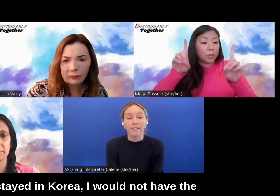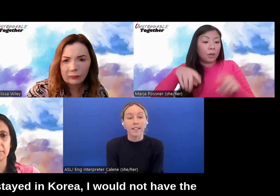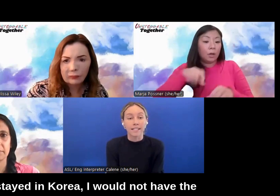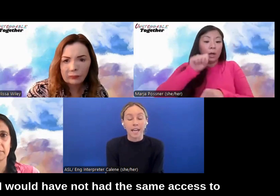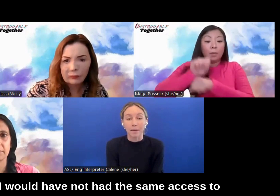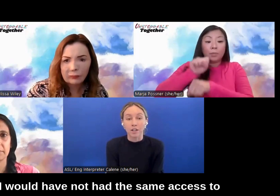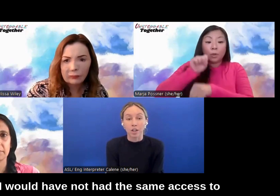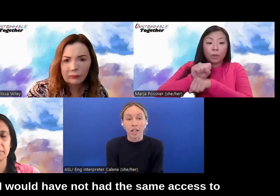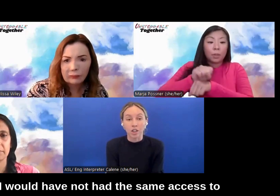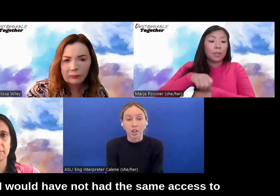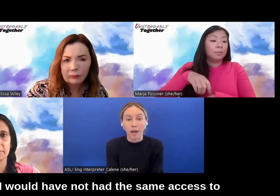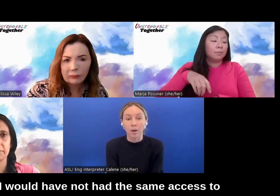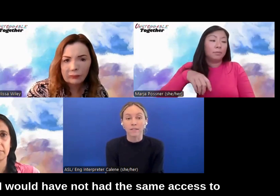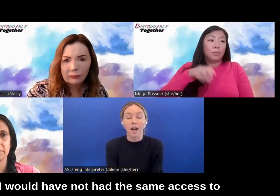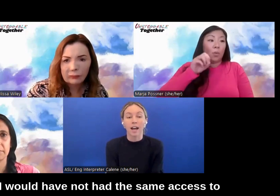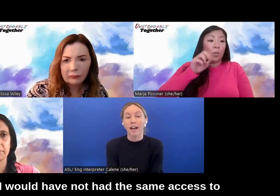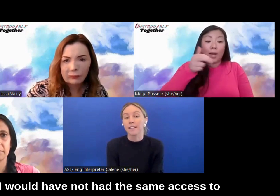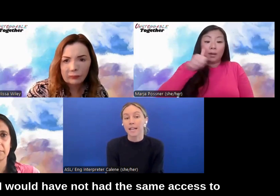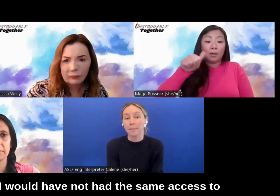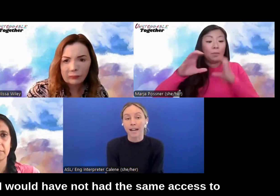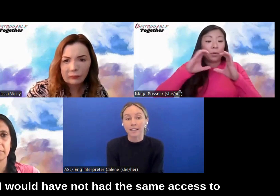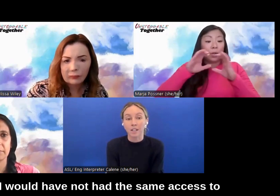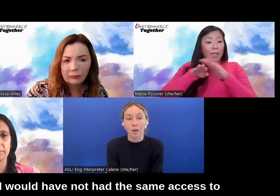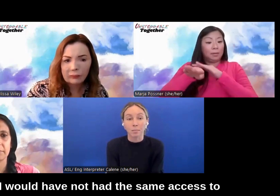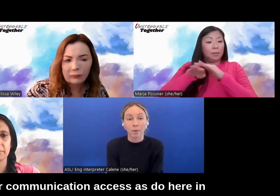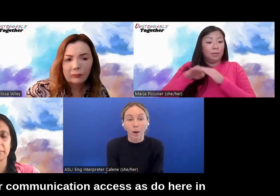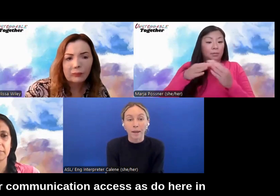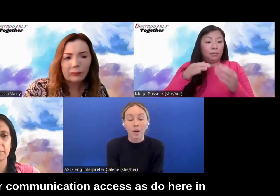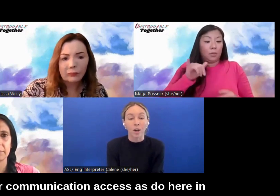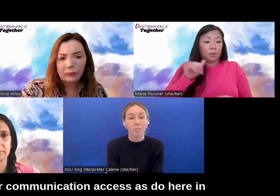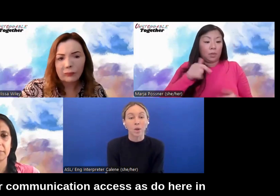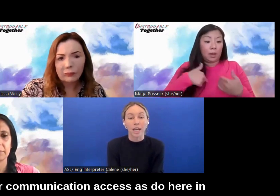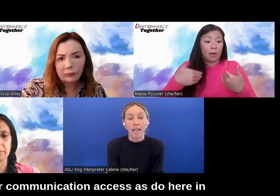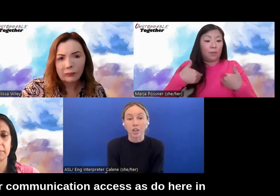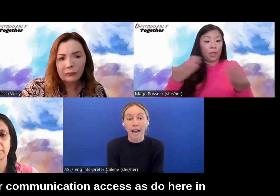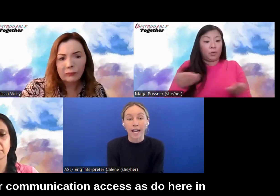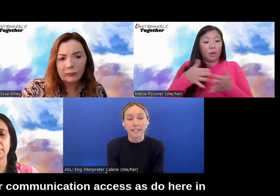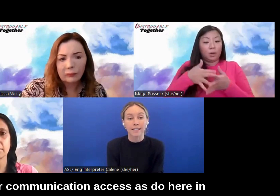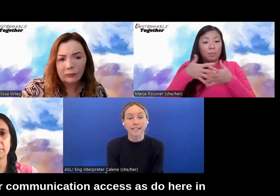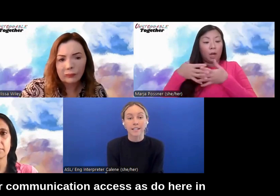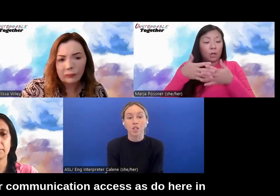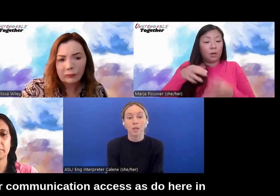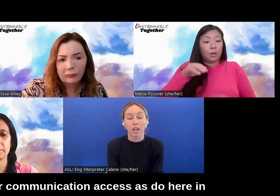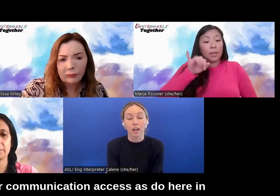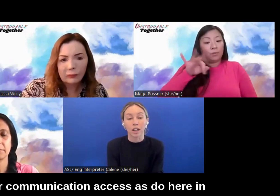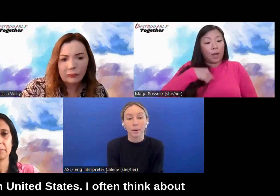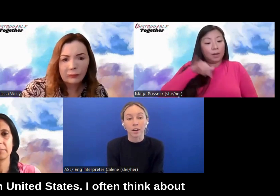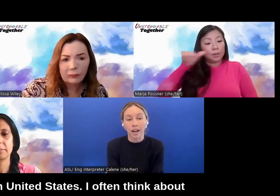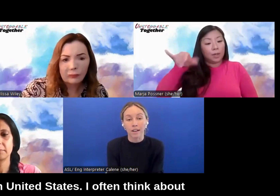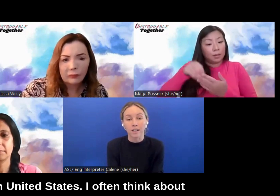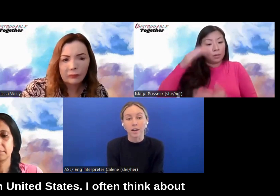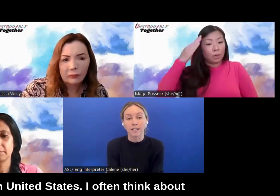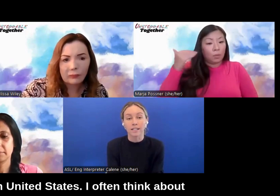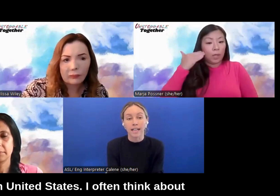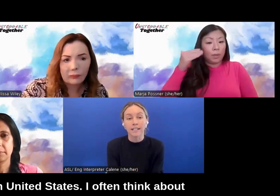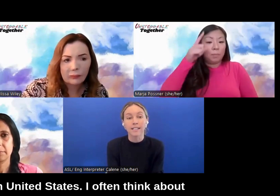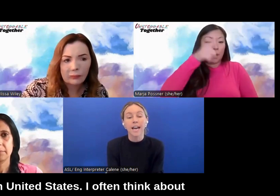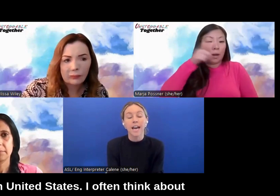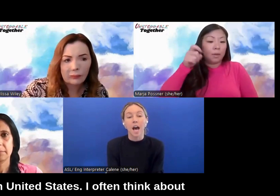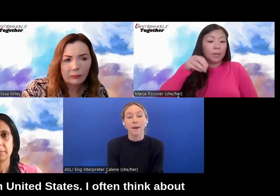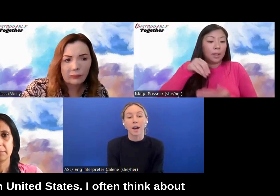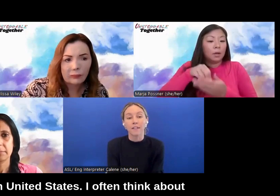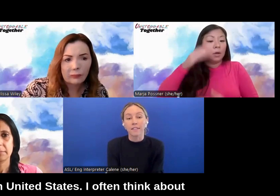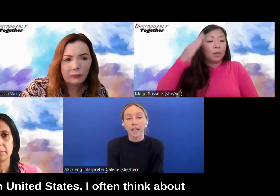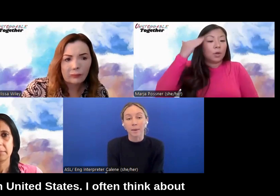not have the same education. I would have not had the same access to employment or communication access as I do here in America, in the United